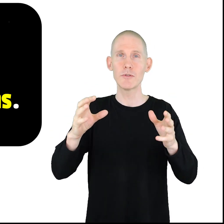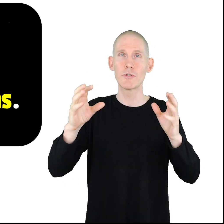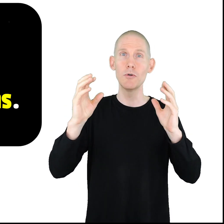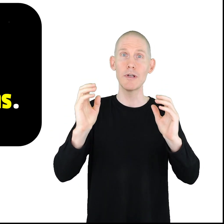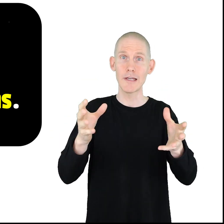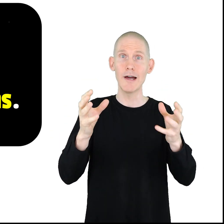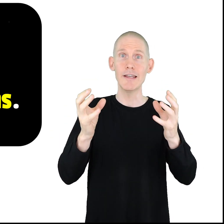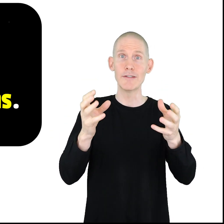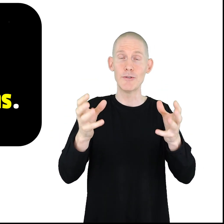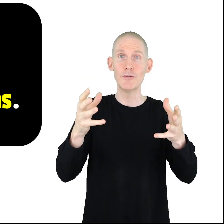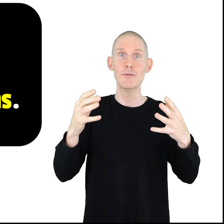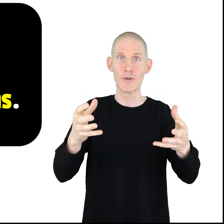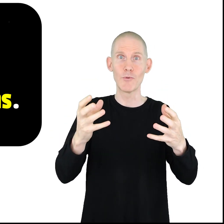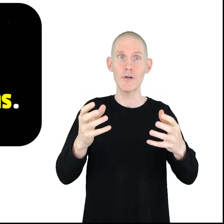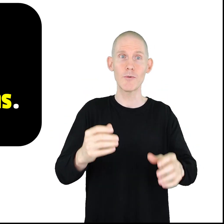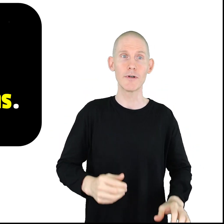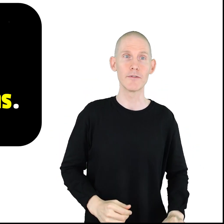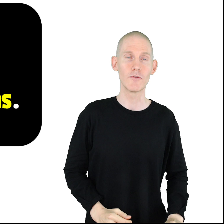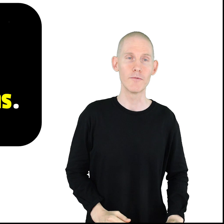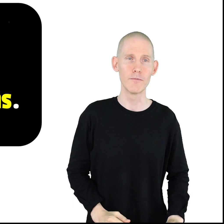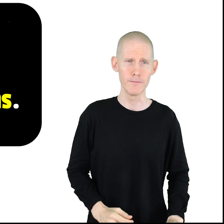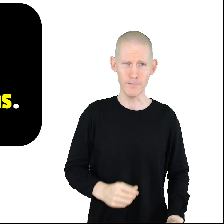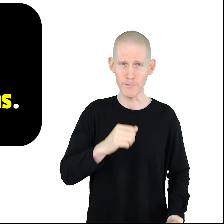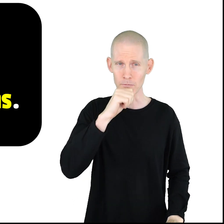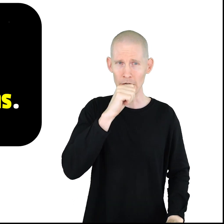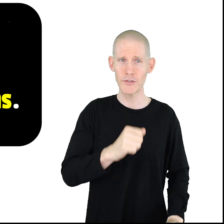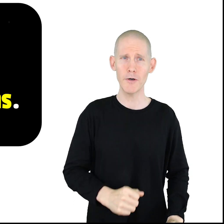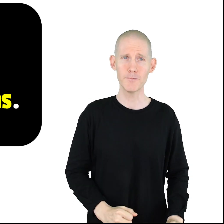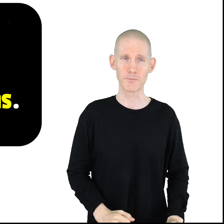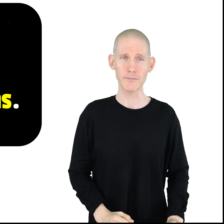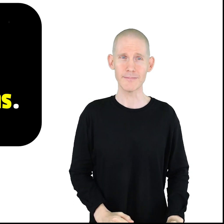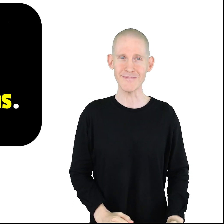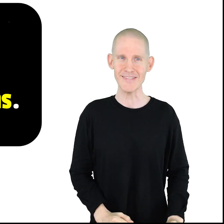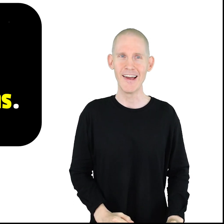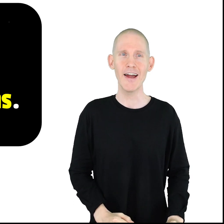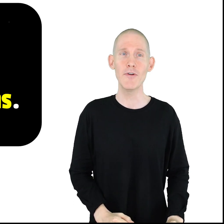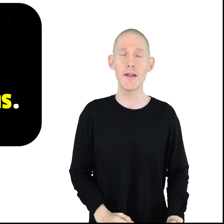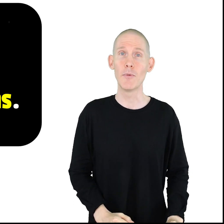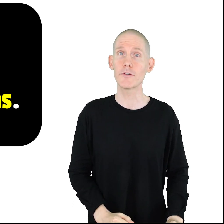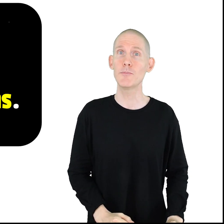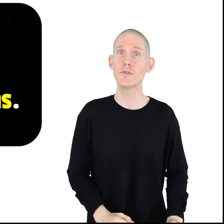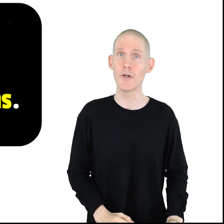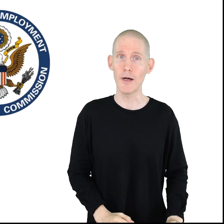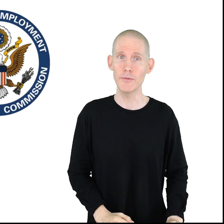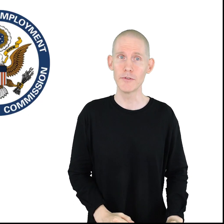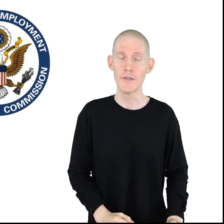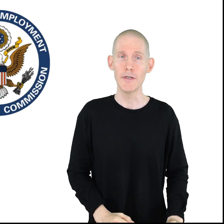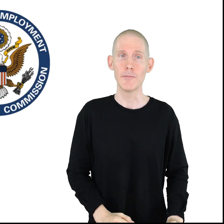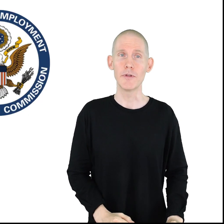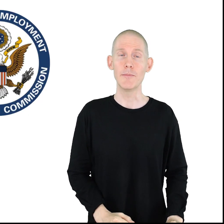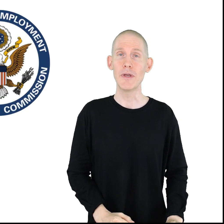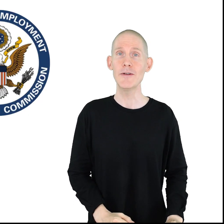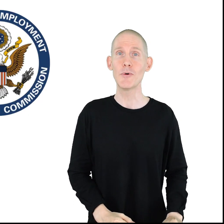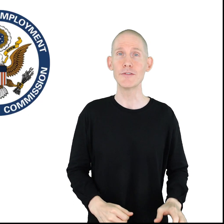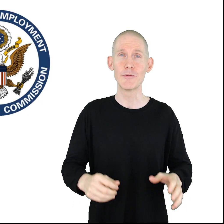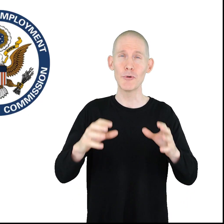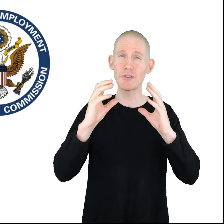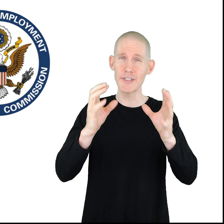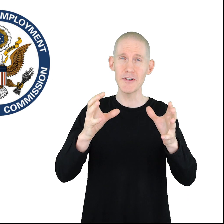school and I got into the work world. So I've had multiple jobs, but the main ones, the most serious